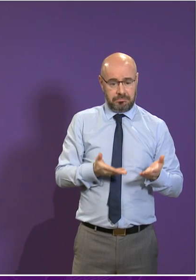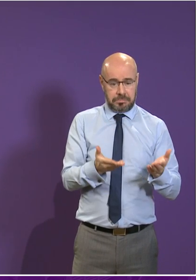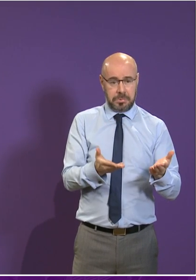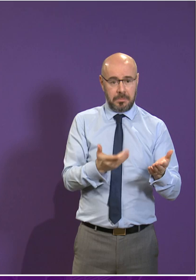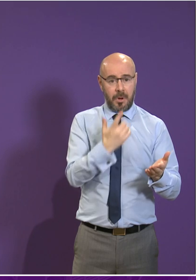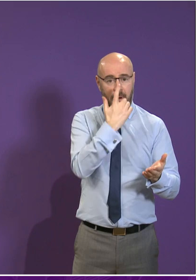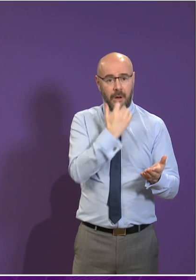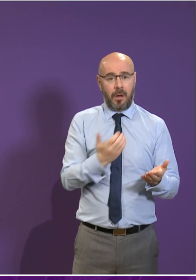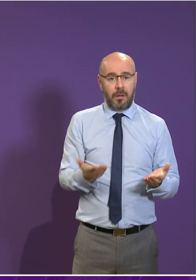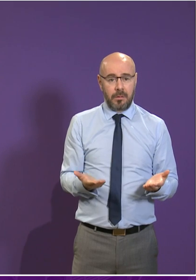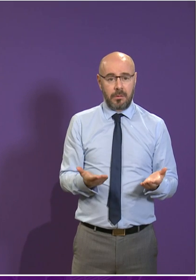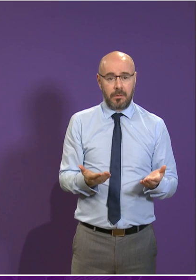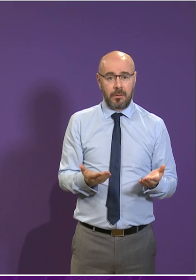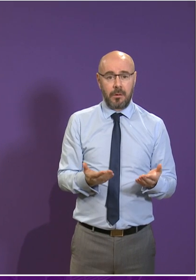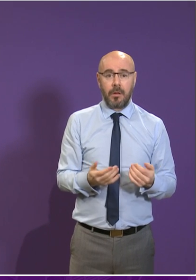that